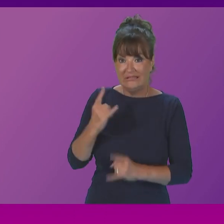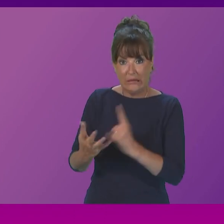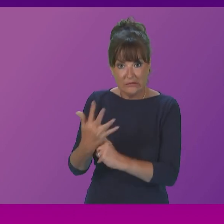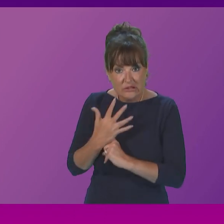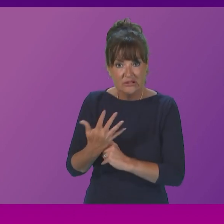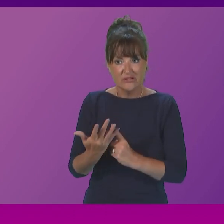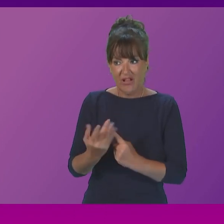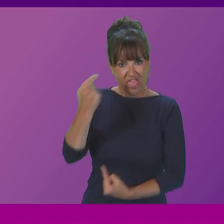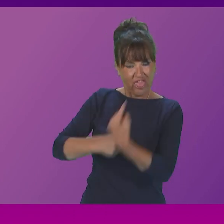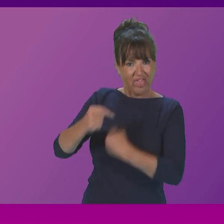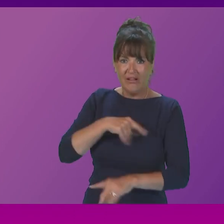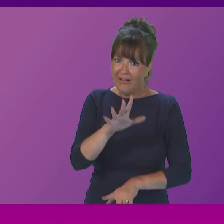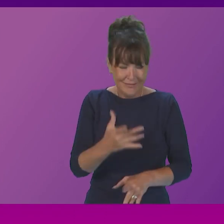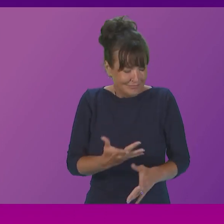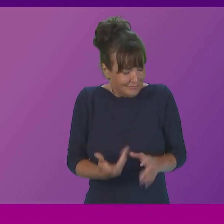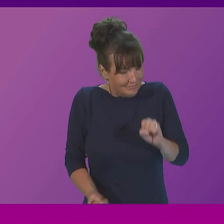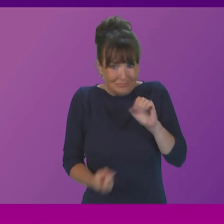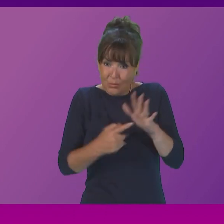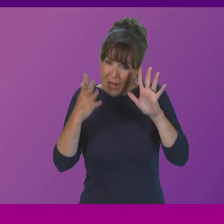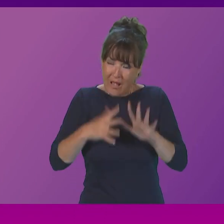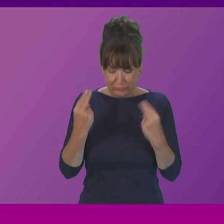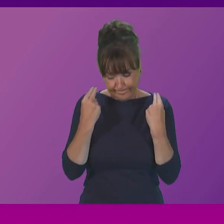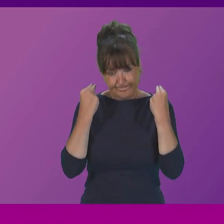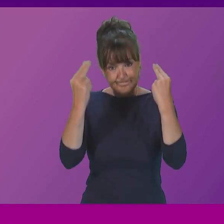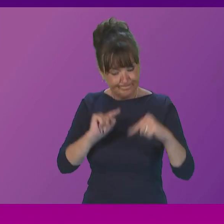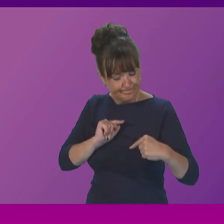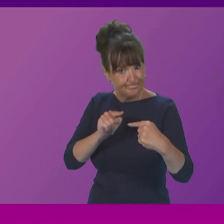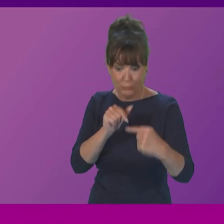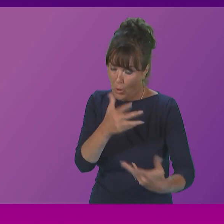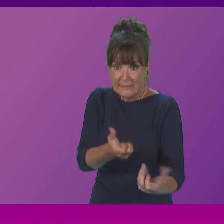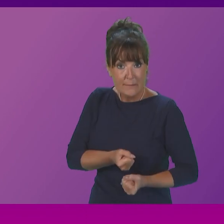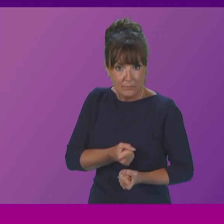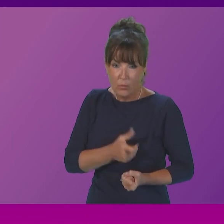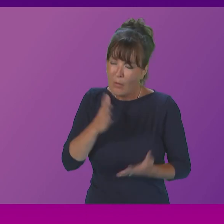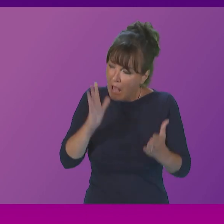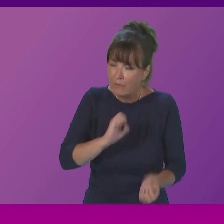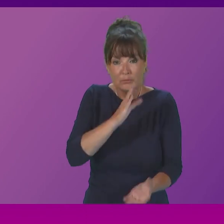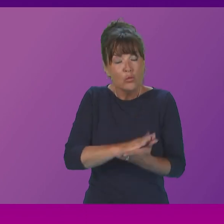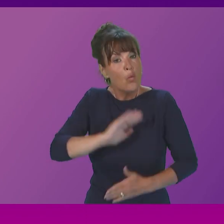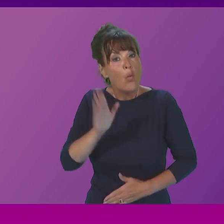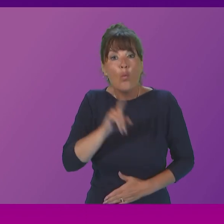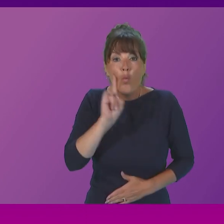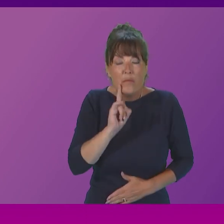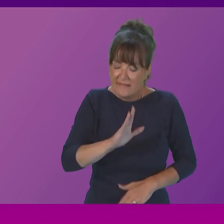critical, that we have to stand up against that. And we have to ensure that every woman from all backgrounds, all individuals